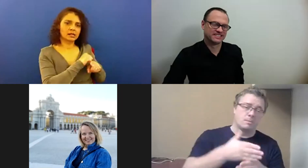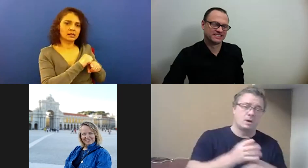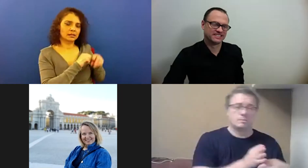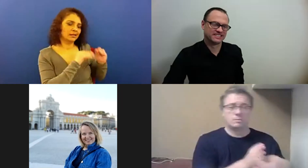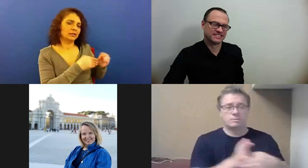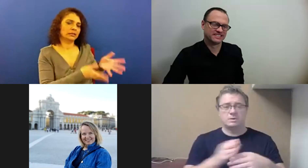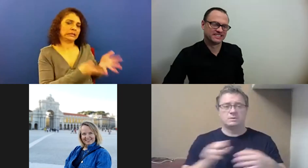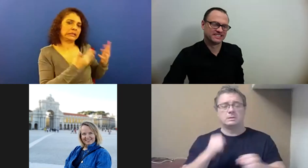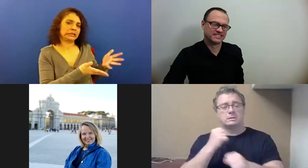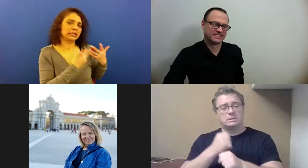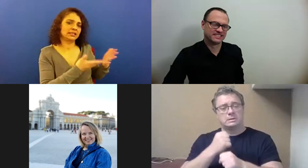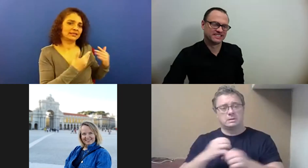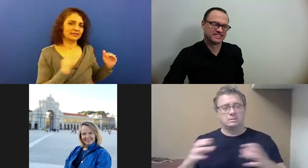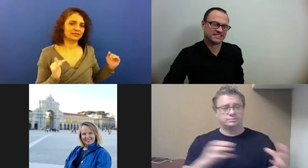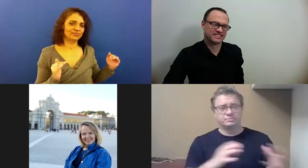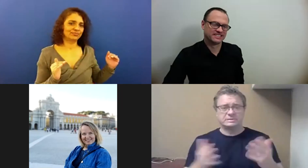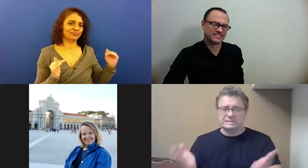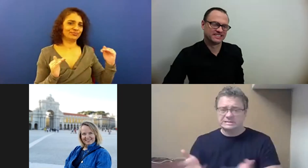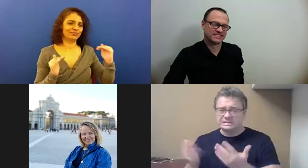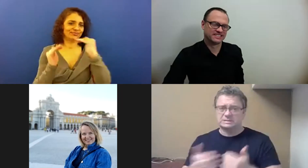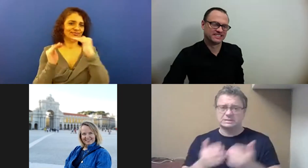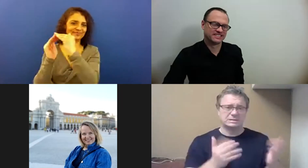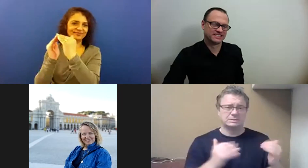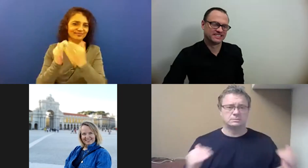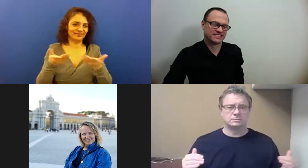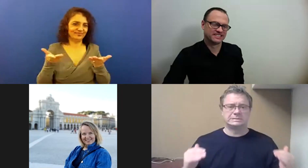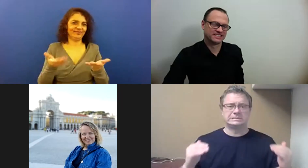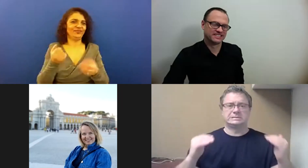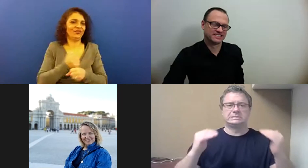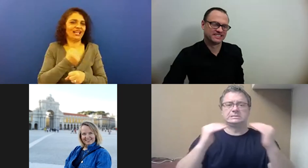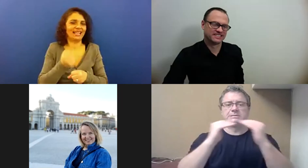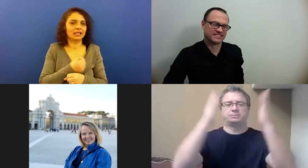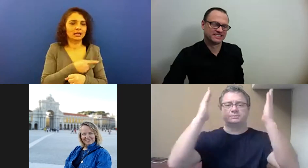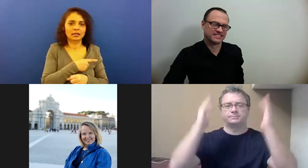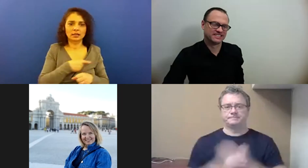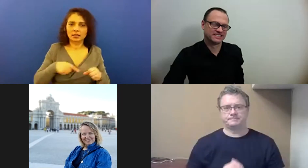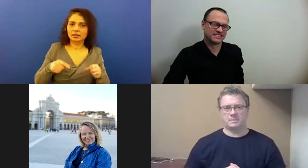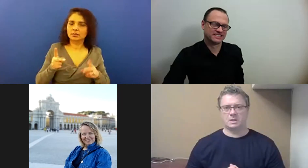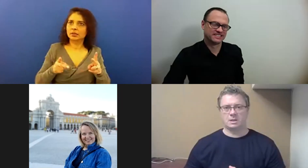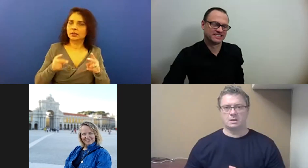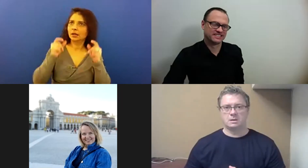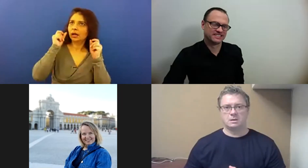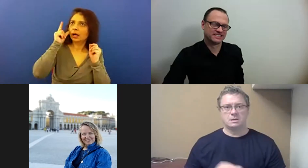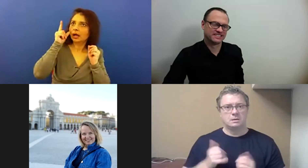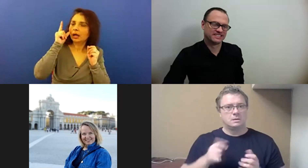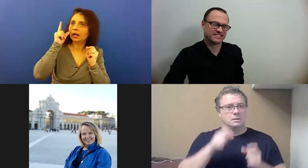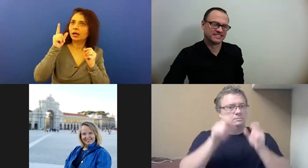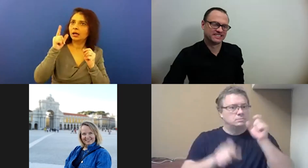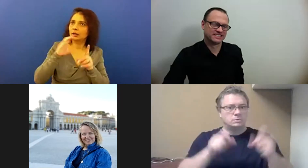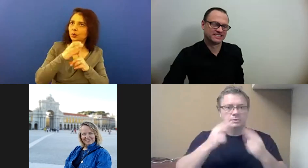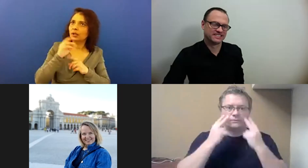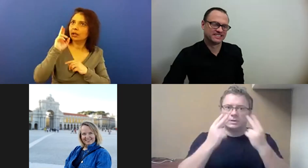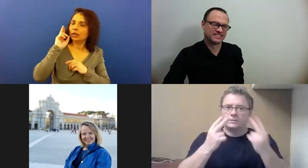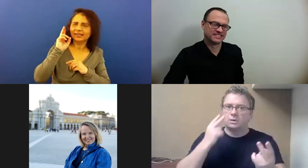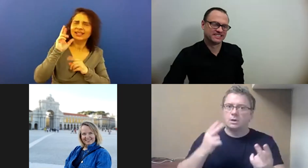choose to continue traveling. Both cultures need support. Both cultures need to get an opportunity